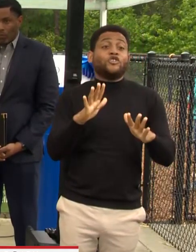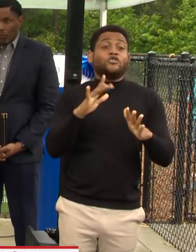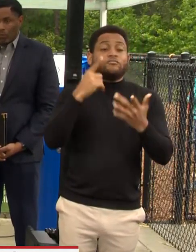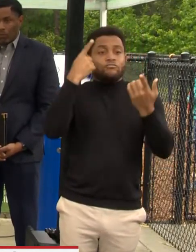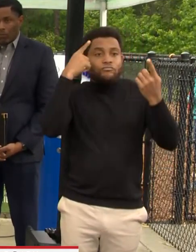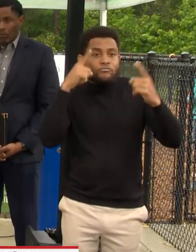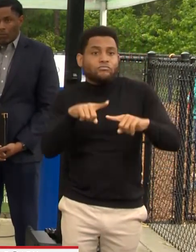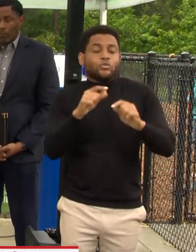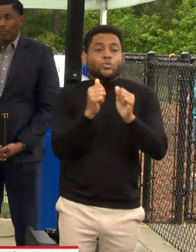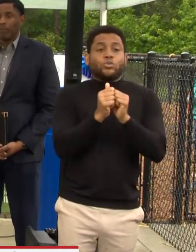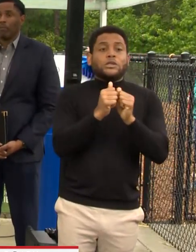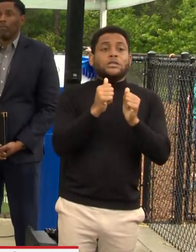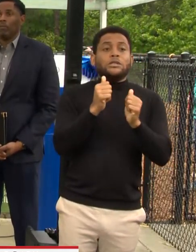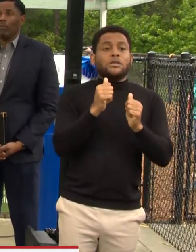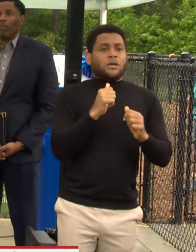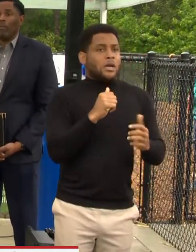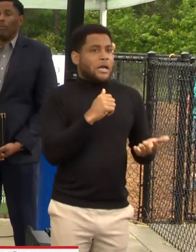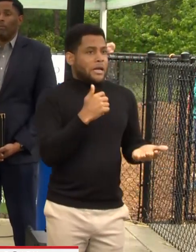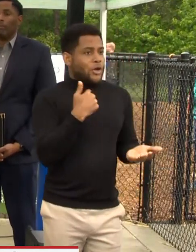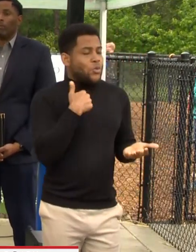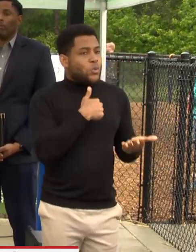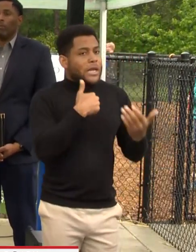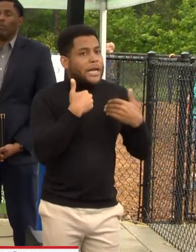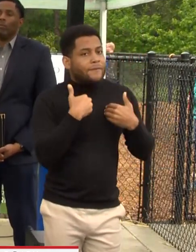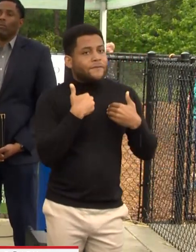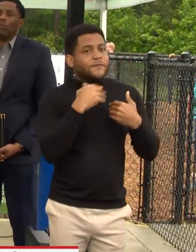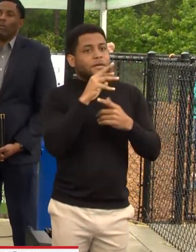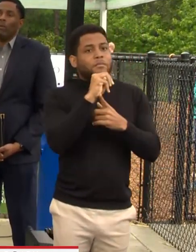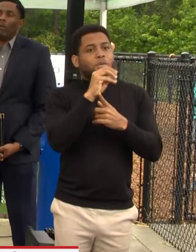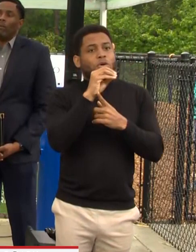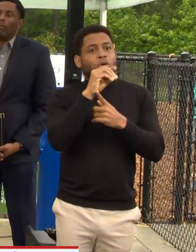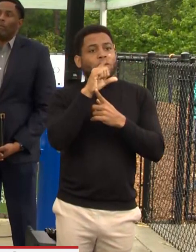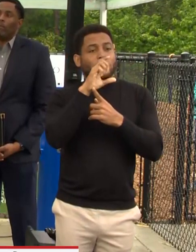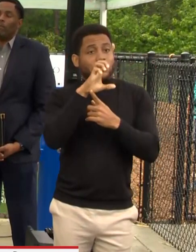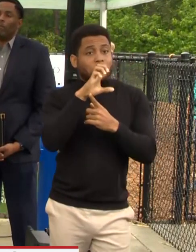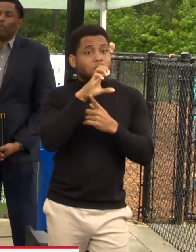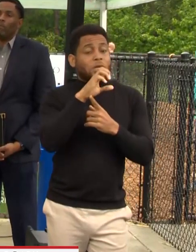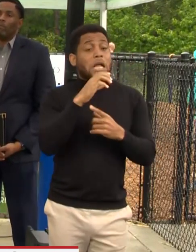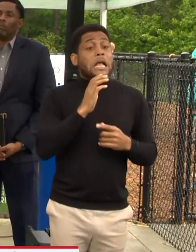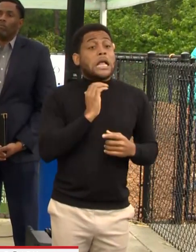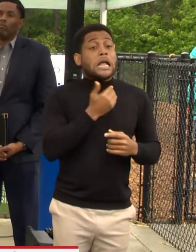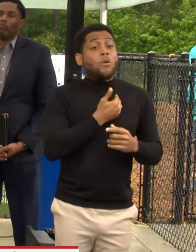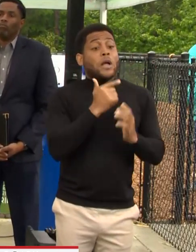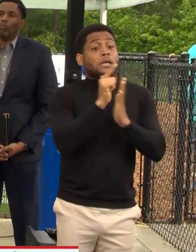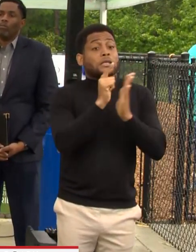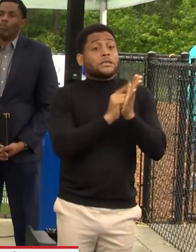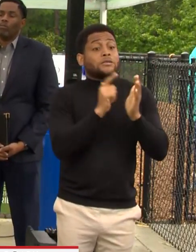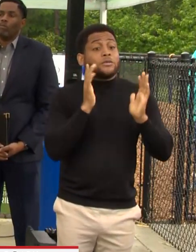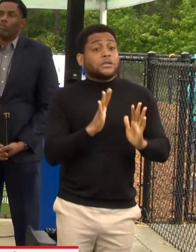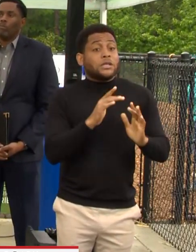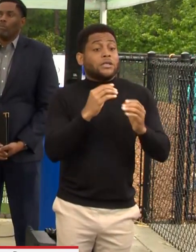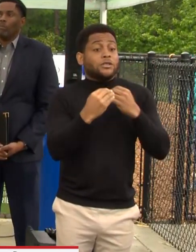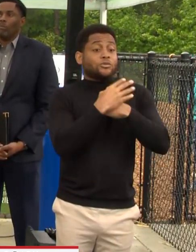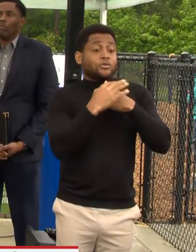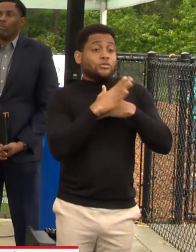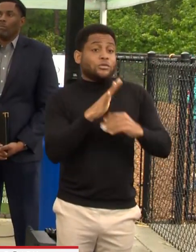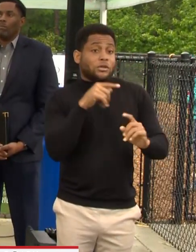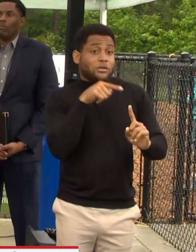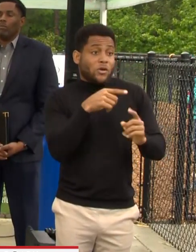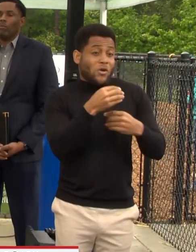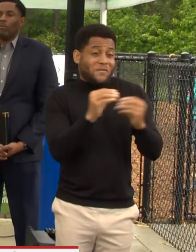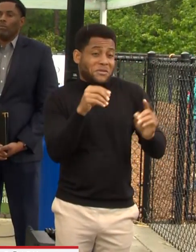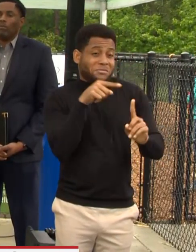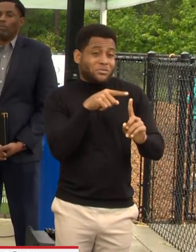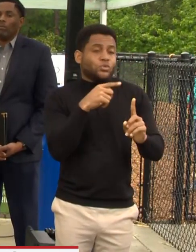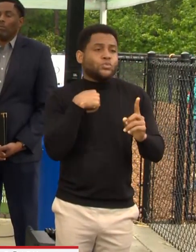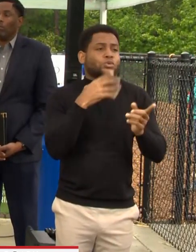with MOLC, which is the process. The OAG is involved with lawsuits, and this is not a lawsuit.